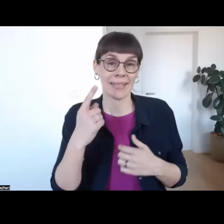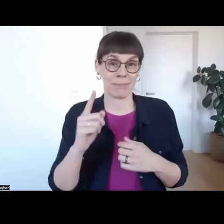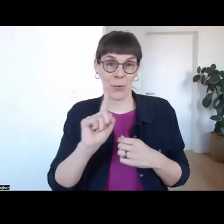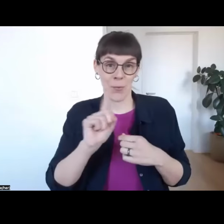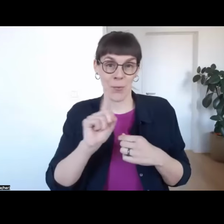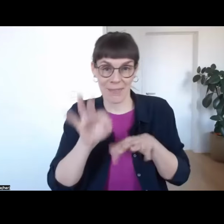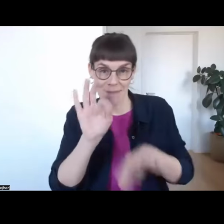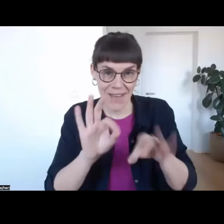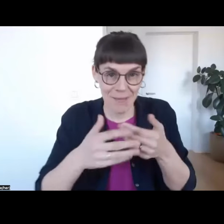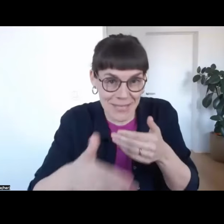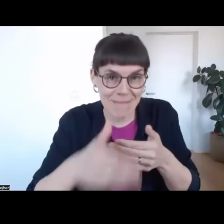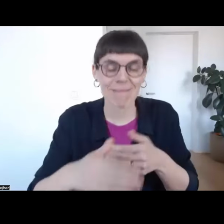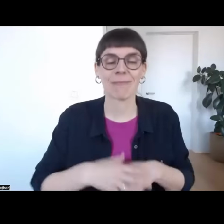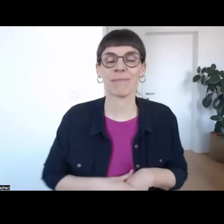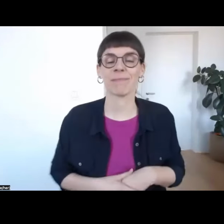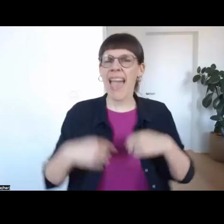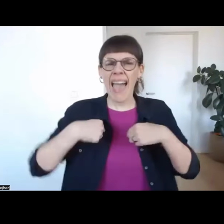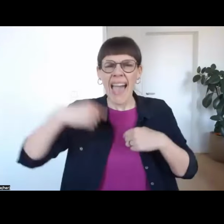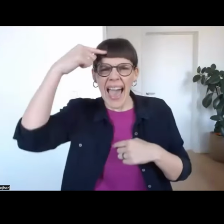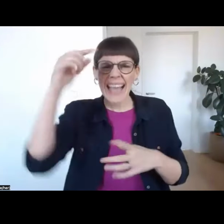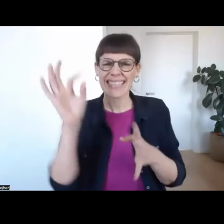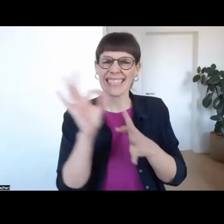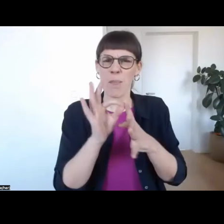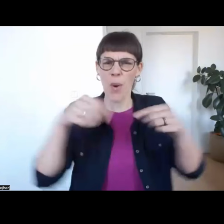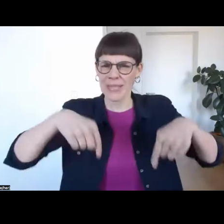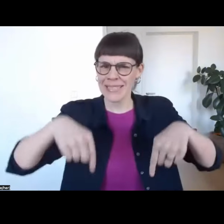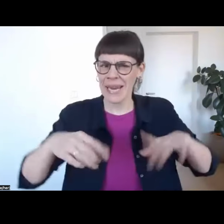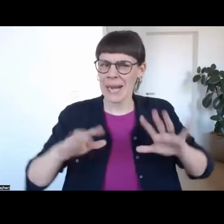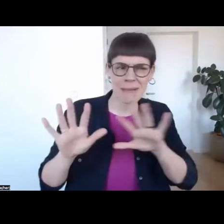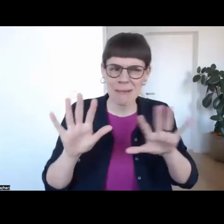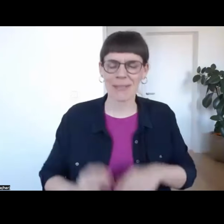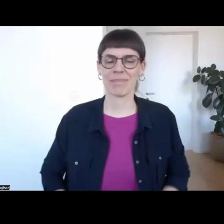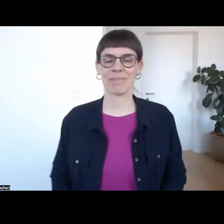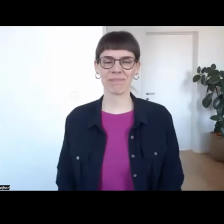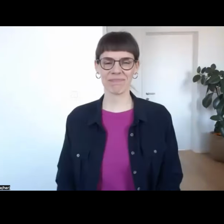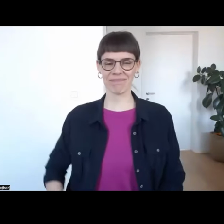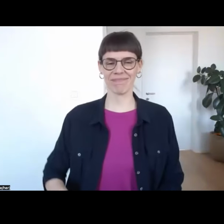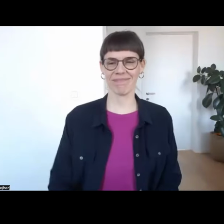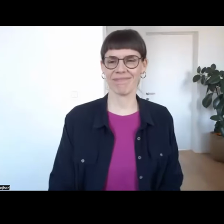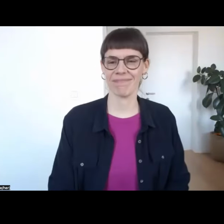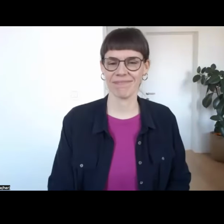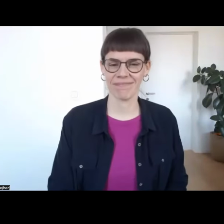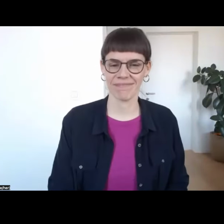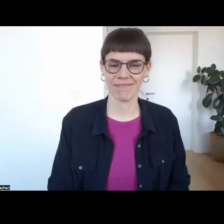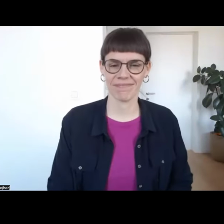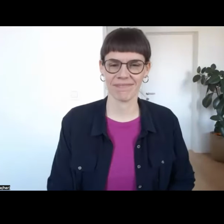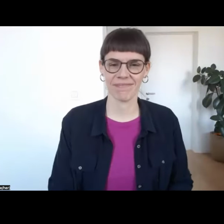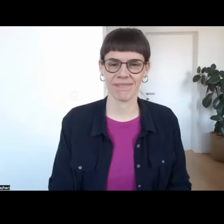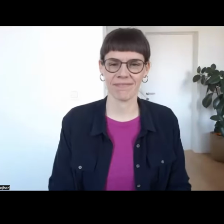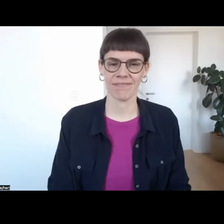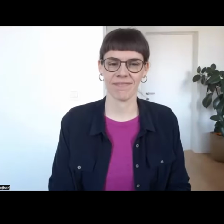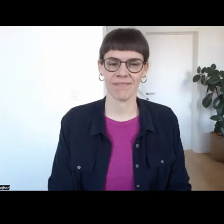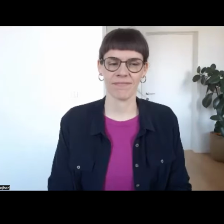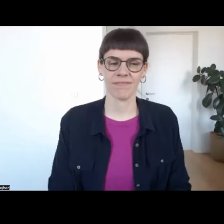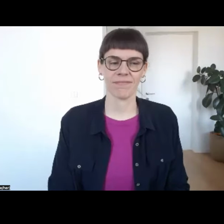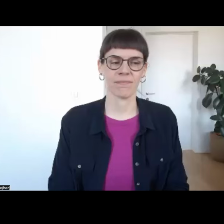which was an interesting one to look at because I'm very interested to see how his research goes. And I actually think he's in this webinar.